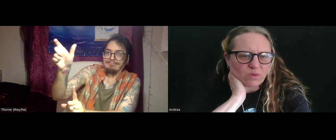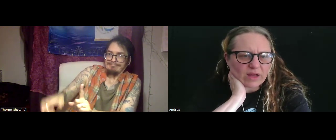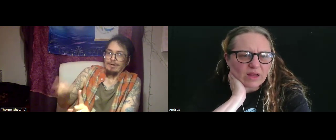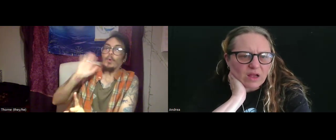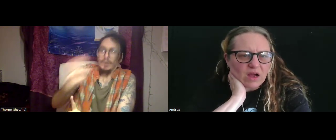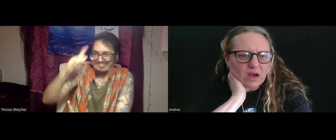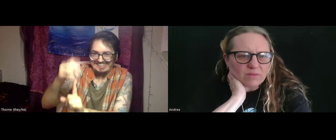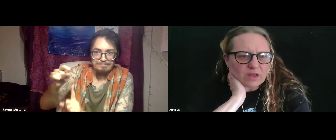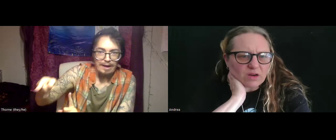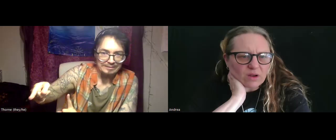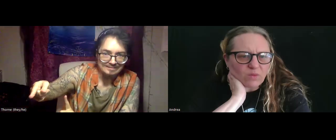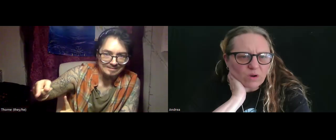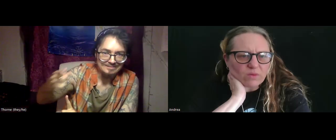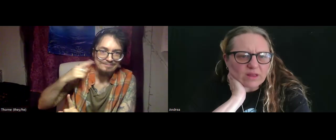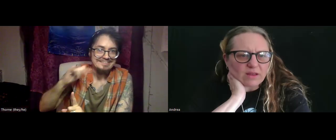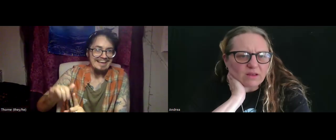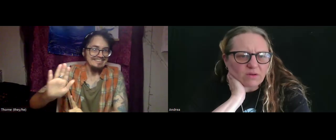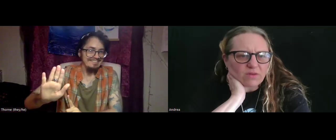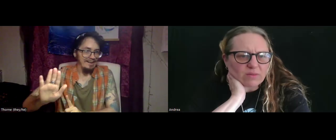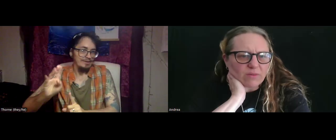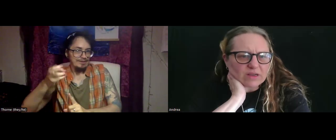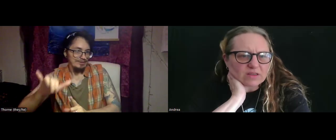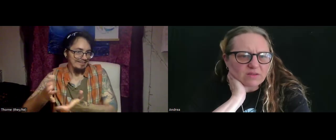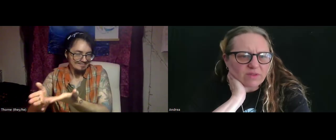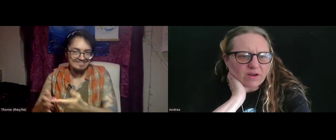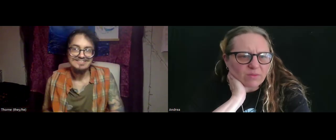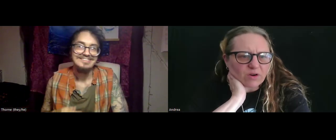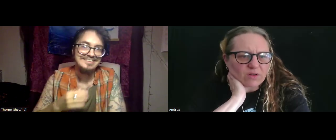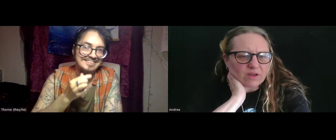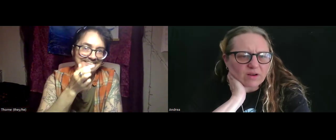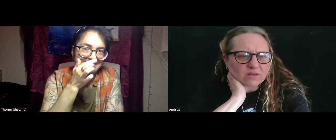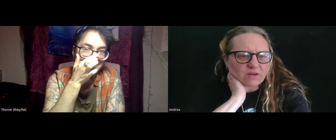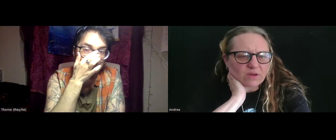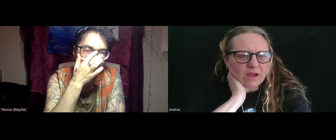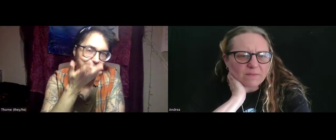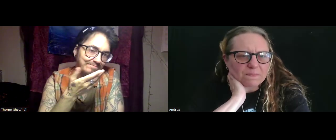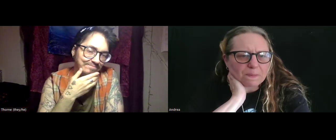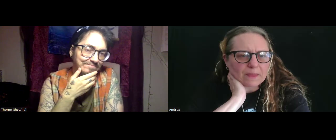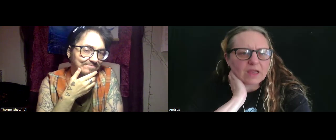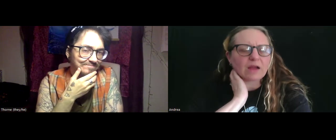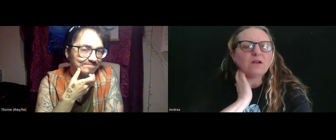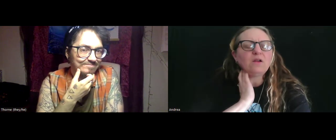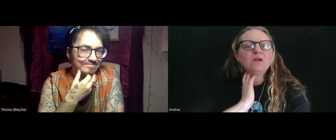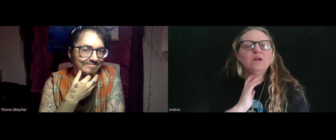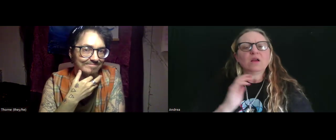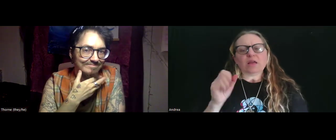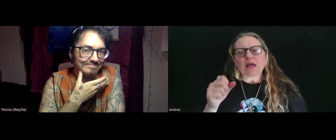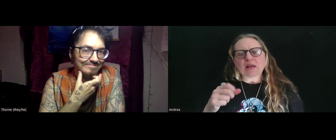way. And what would they, think about because of their Mercury there. So yeah, yeah. Yeah, and I